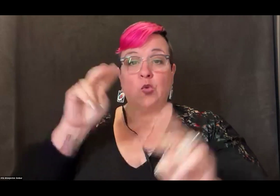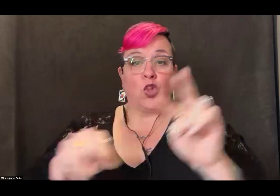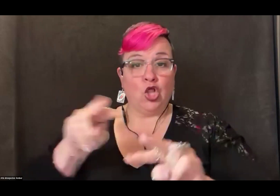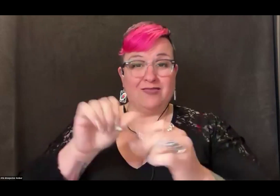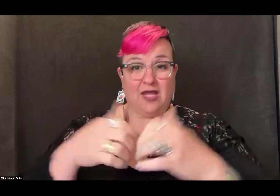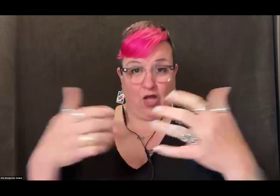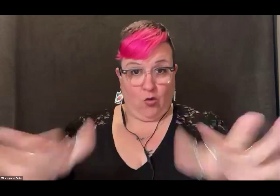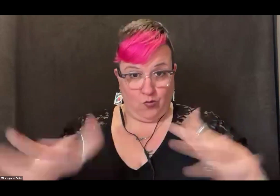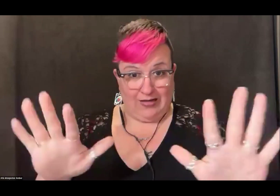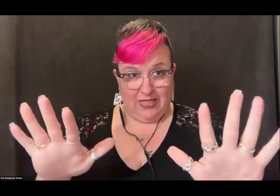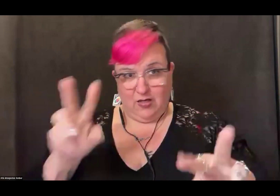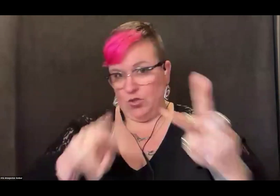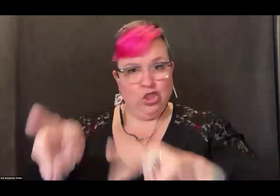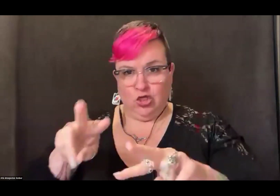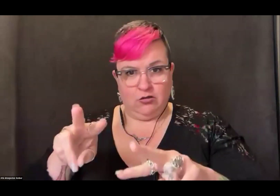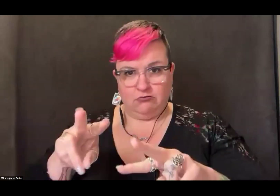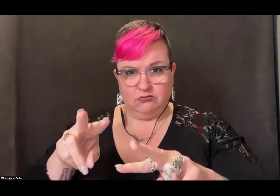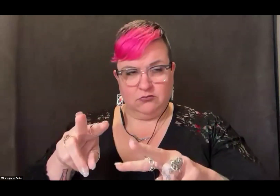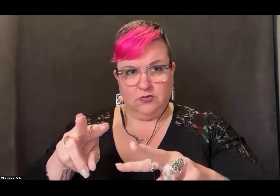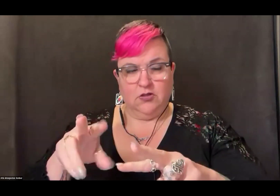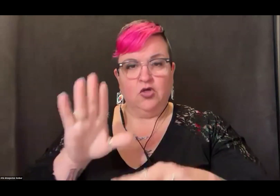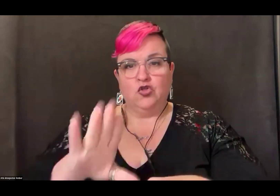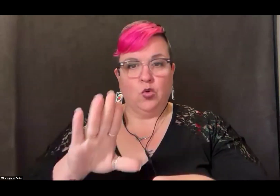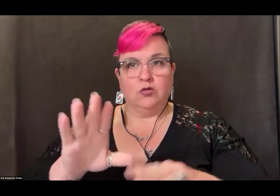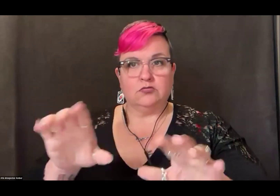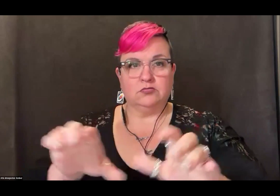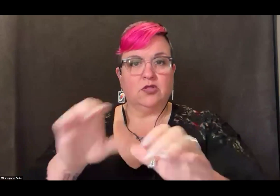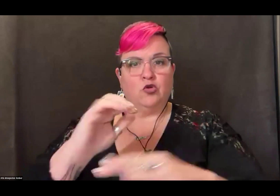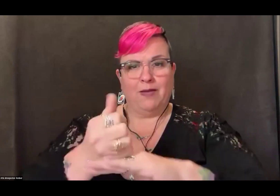stuff already. You do stuff based